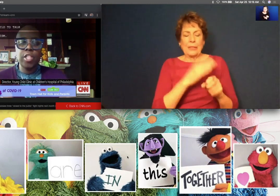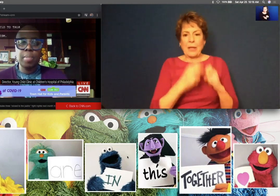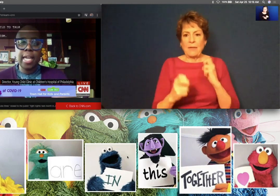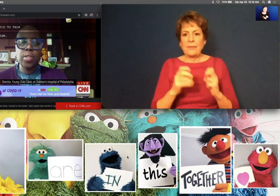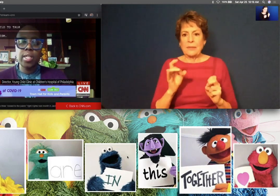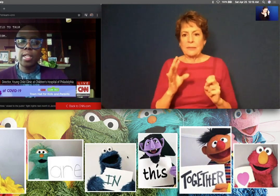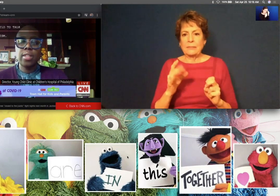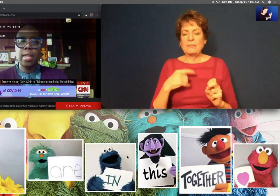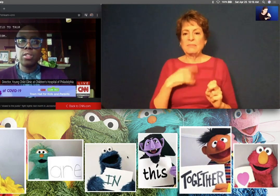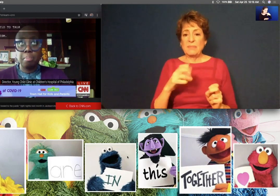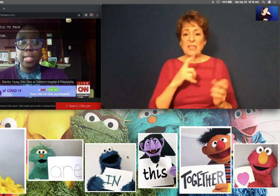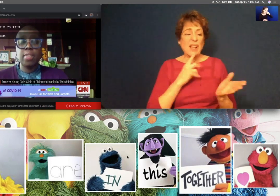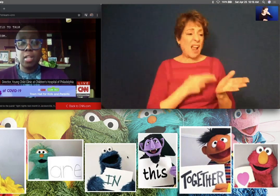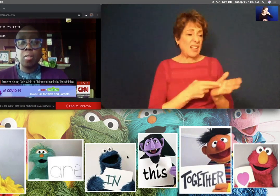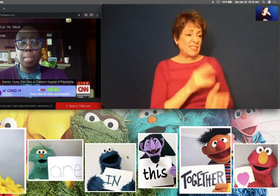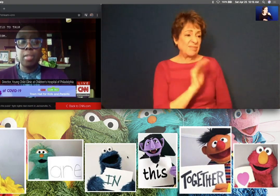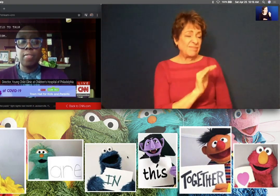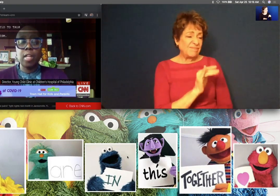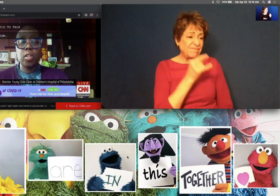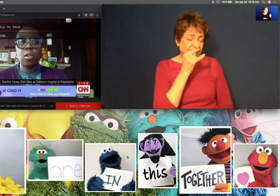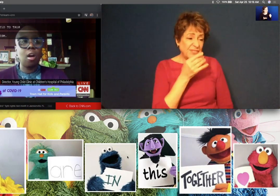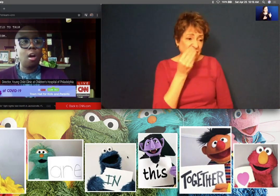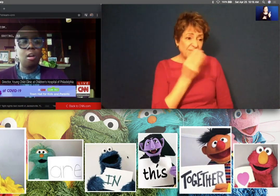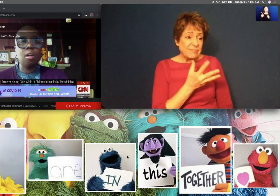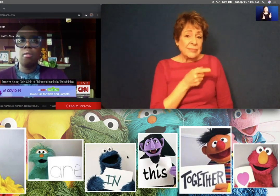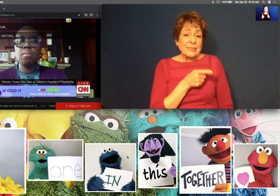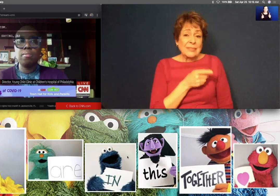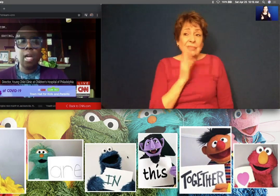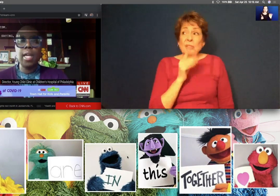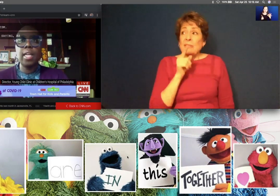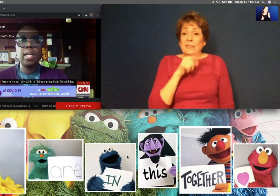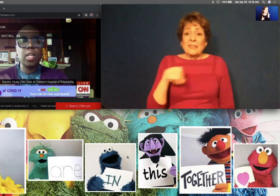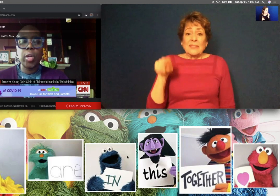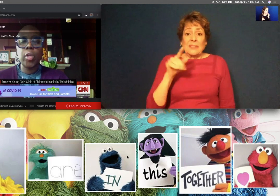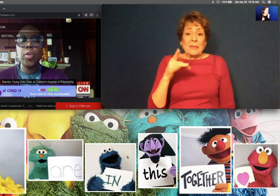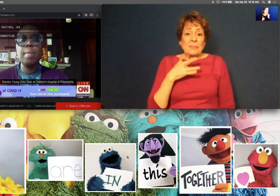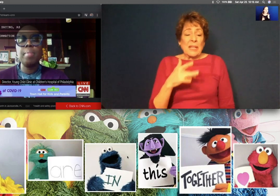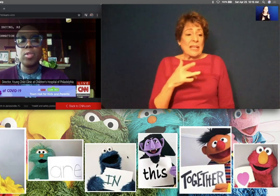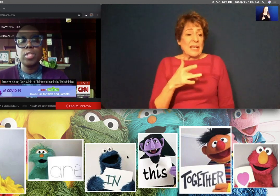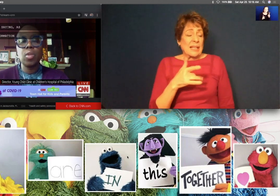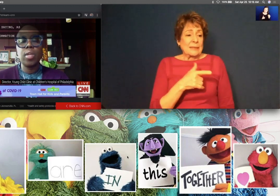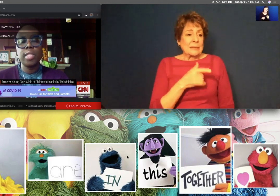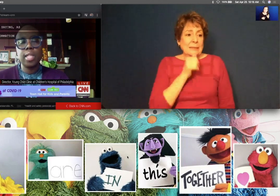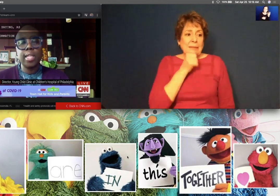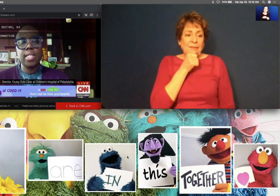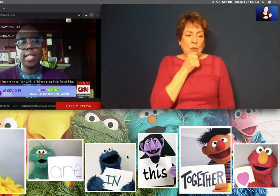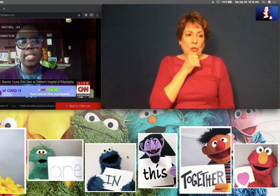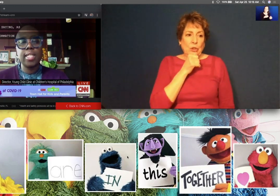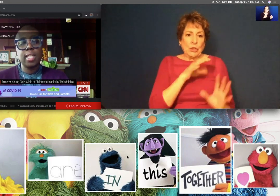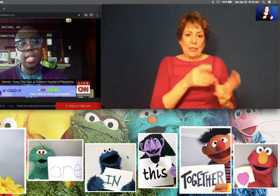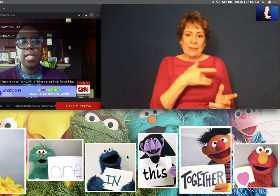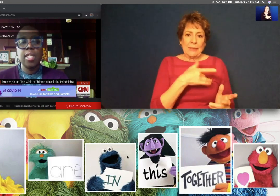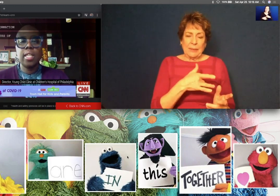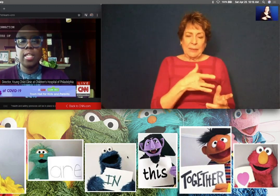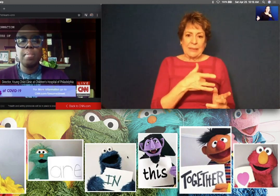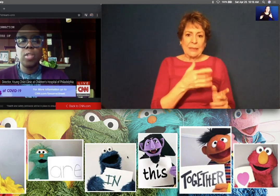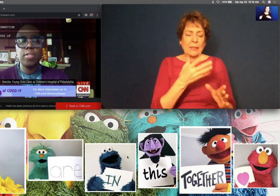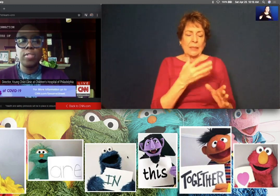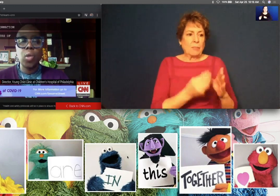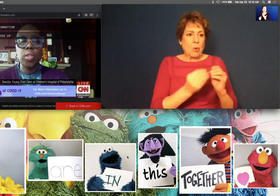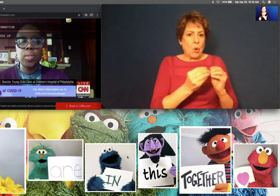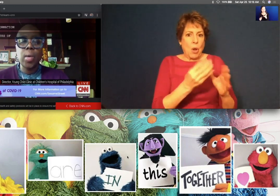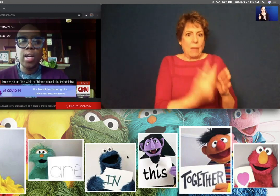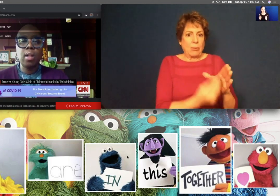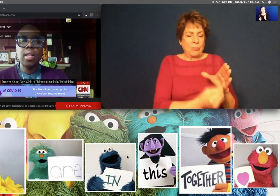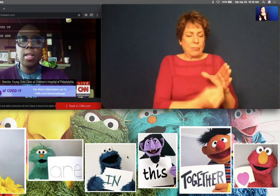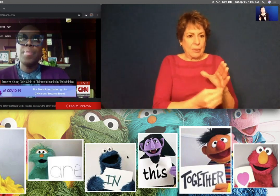that families of color, people of color, are dying in greater numbers across the United States and then in some parts of the world